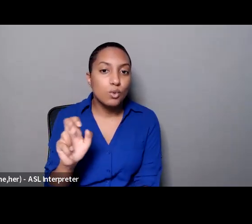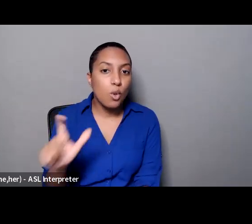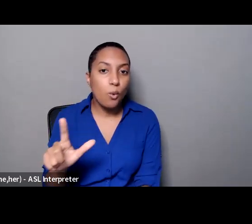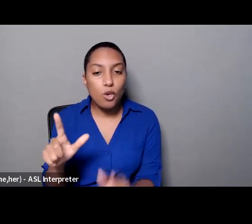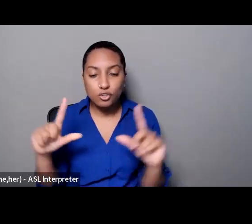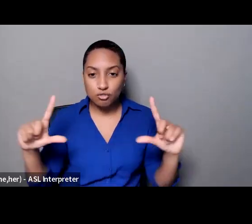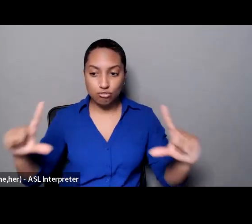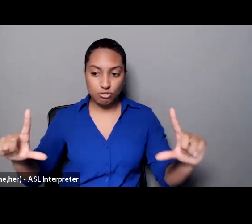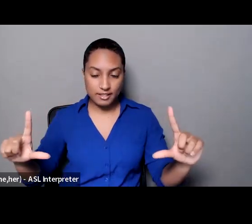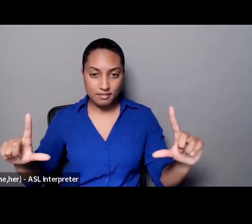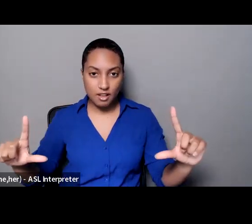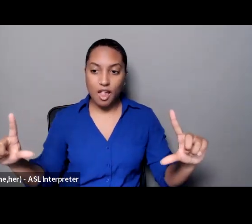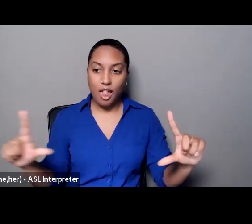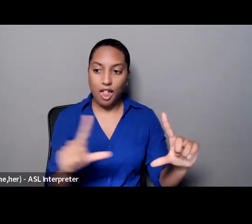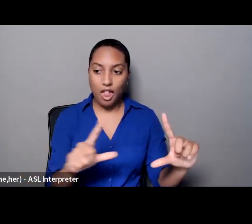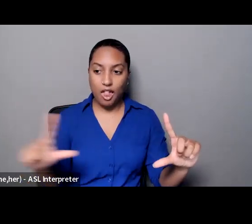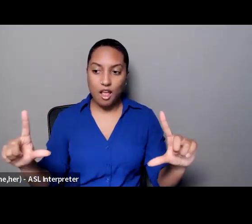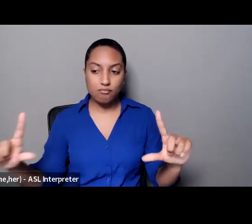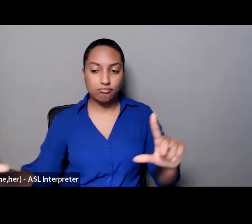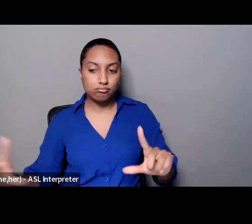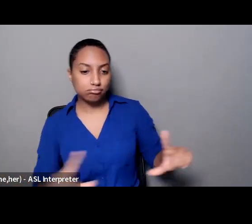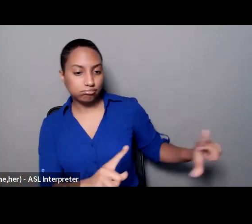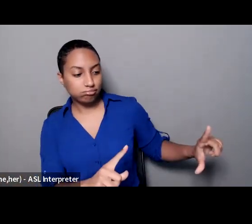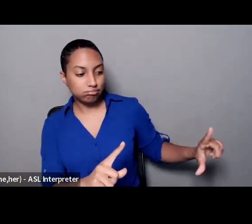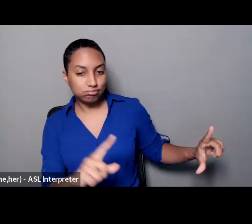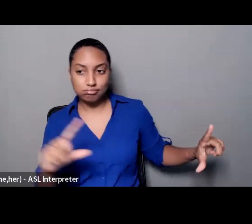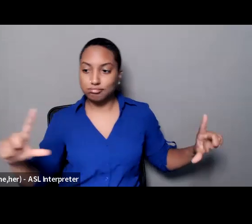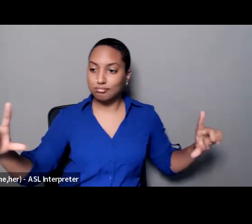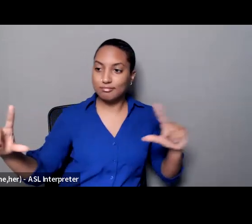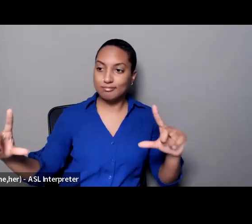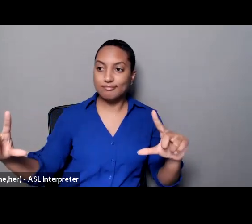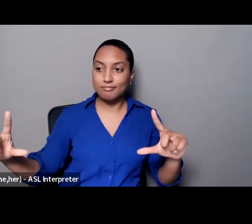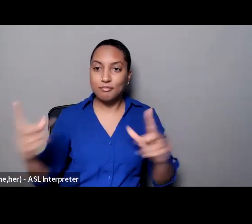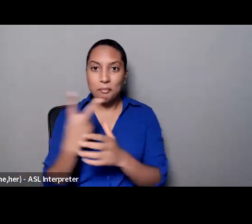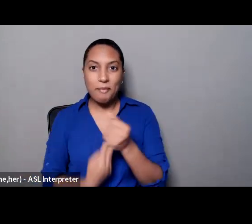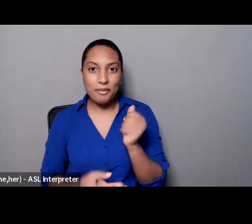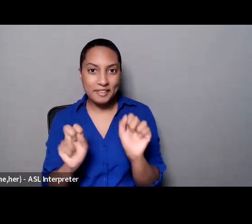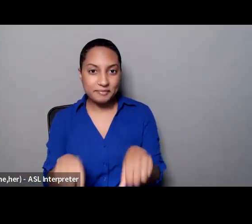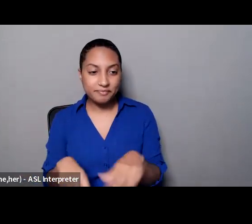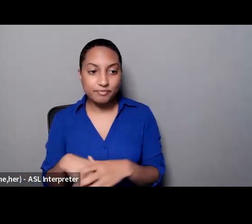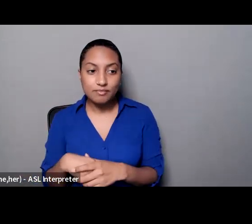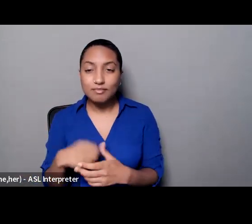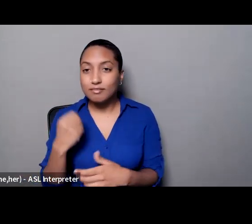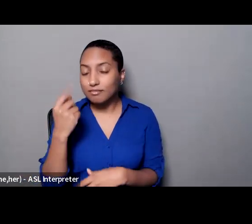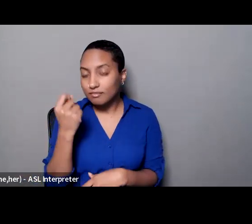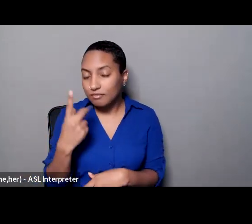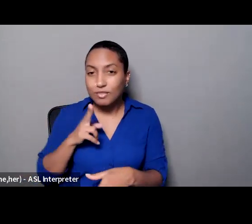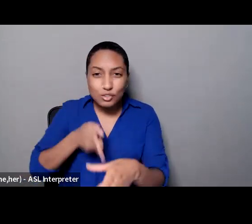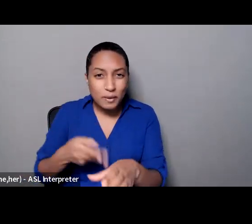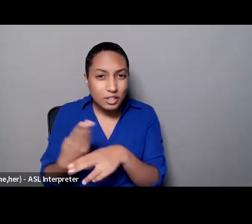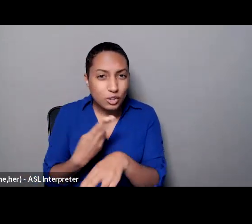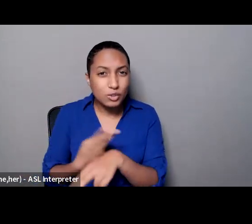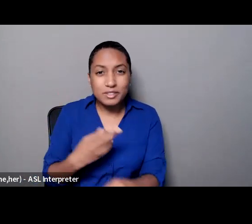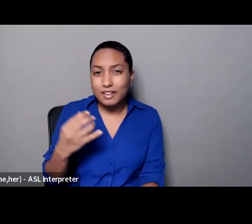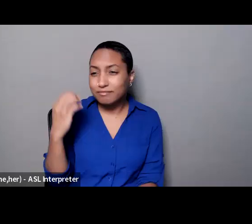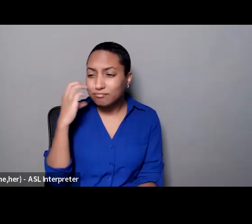interpreters using the slider feature in the middle of the screen. We don't recommend joining the sessions by mobile or tablet if you want to